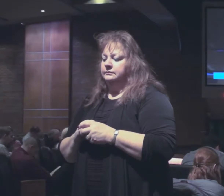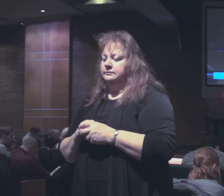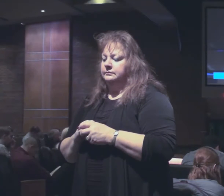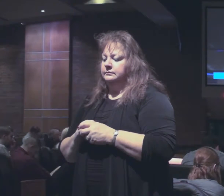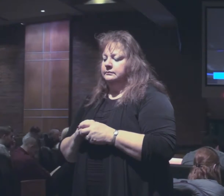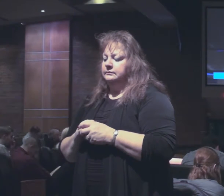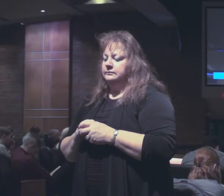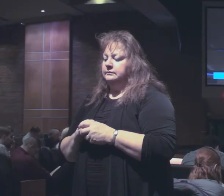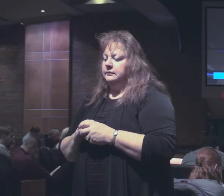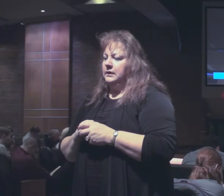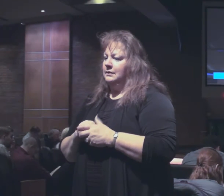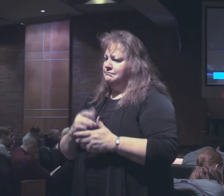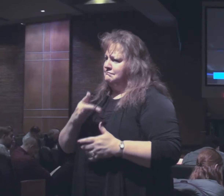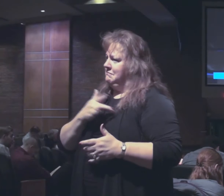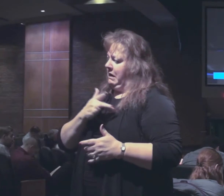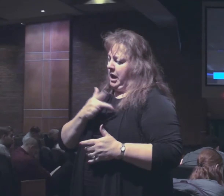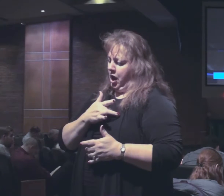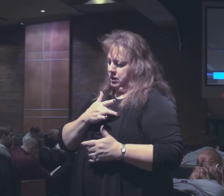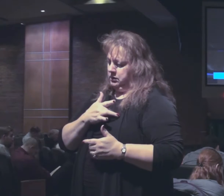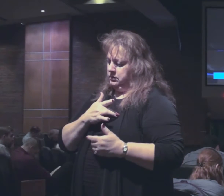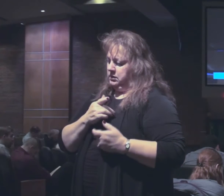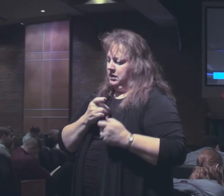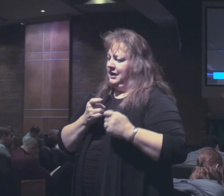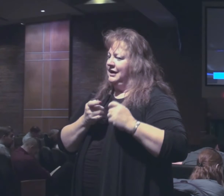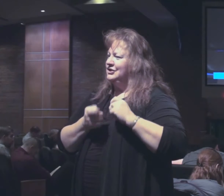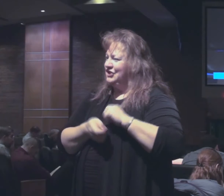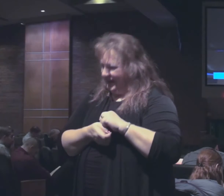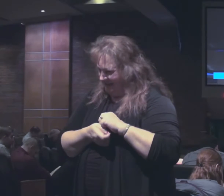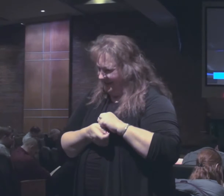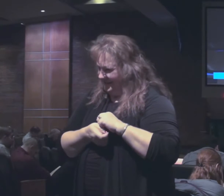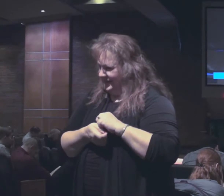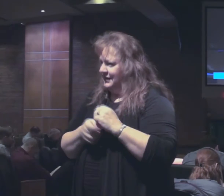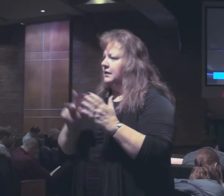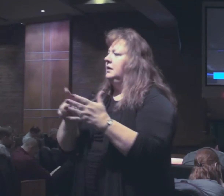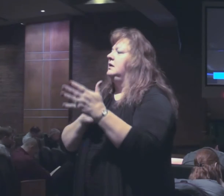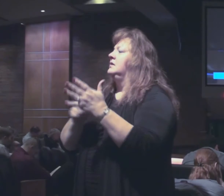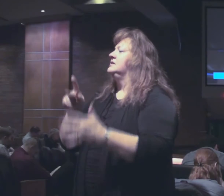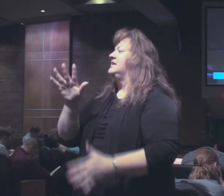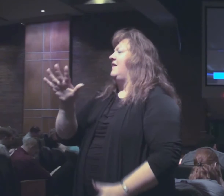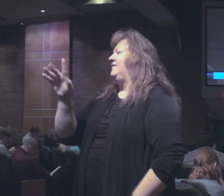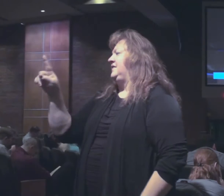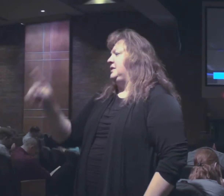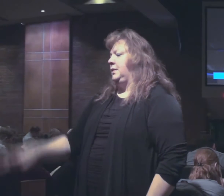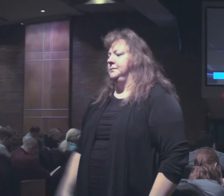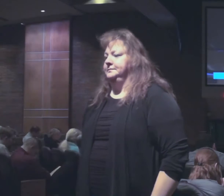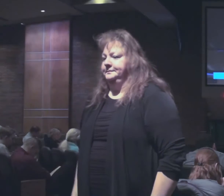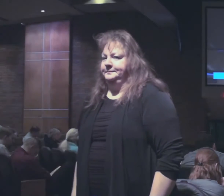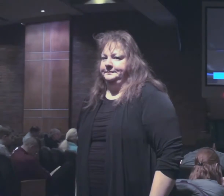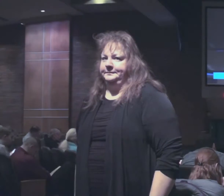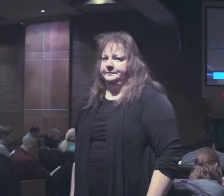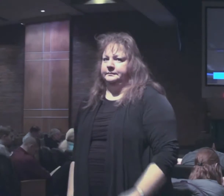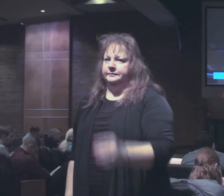They come from hearts that have been changed. Turn over to Psalm 51.